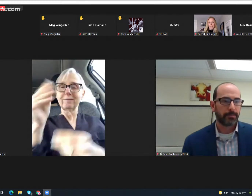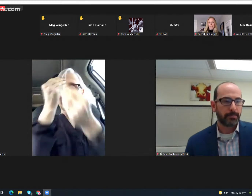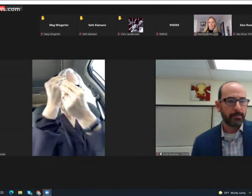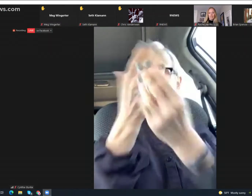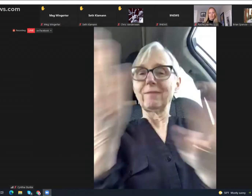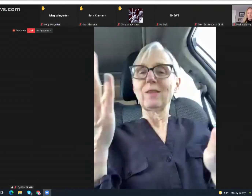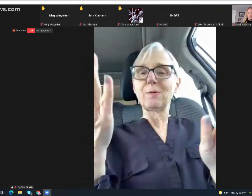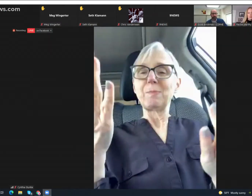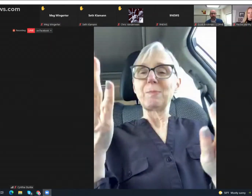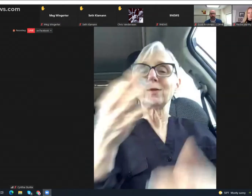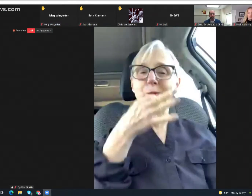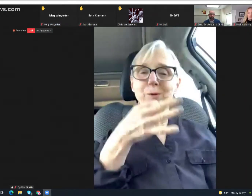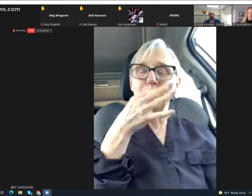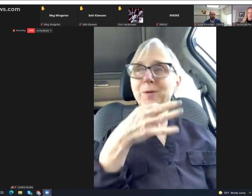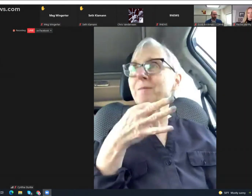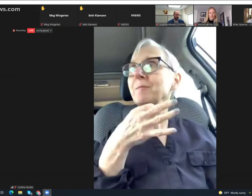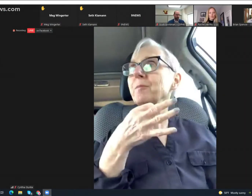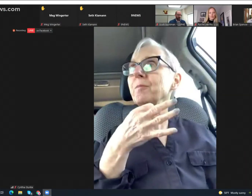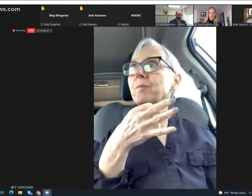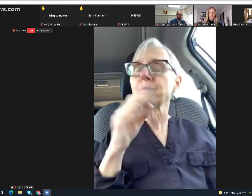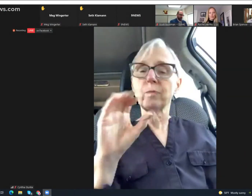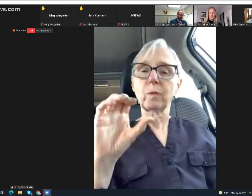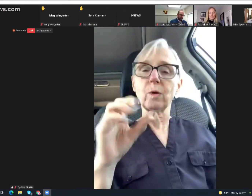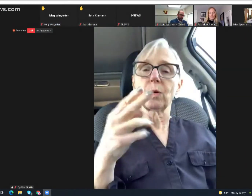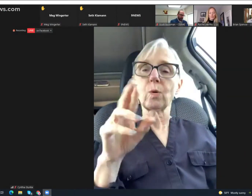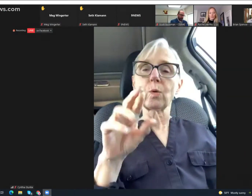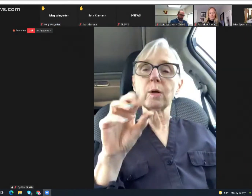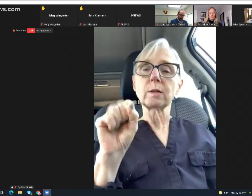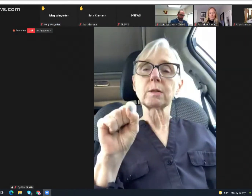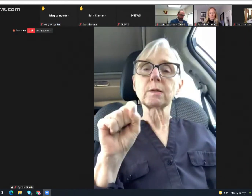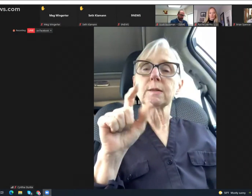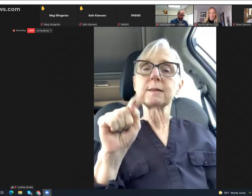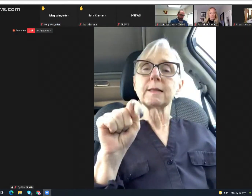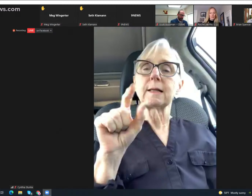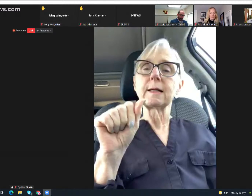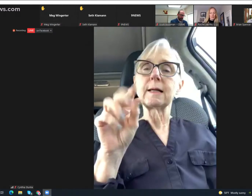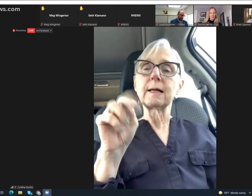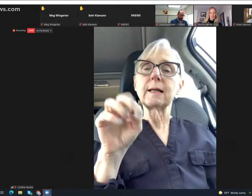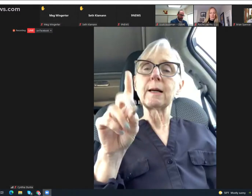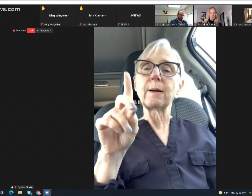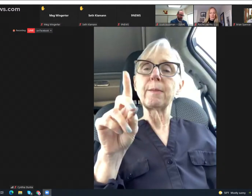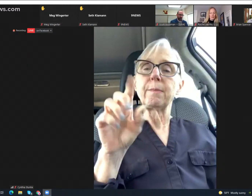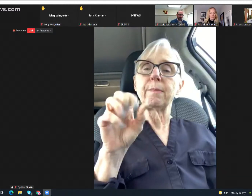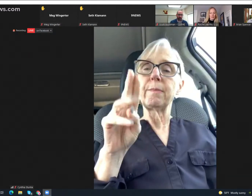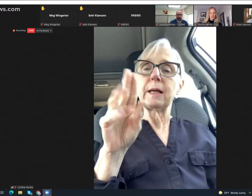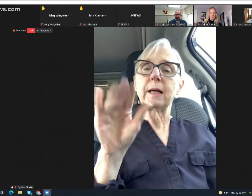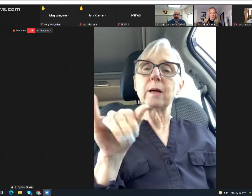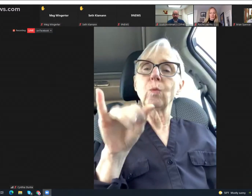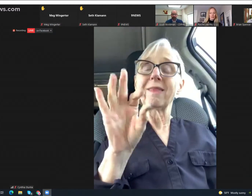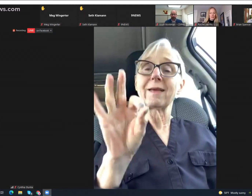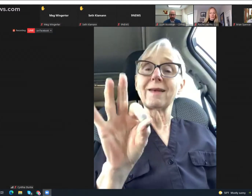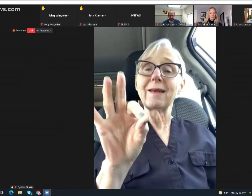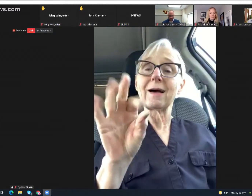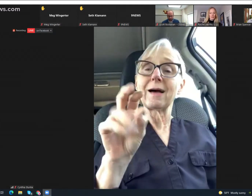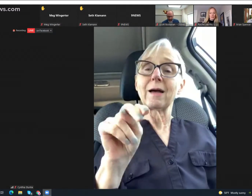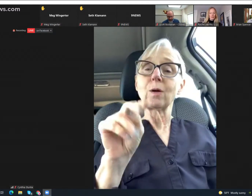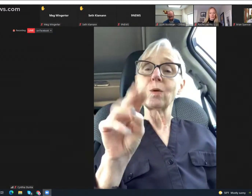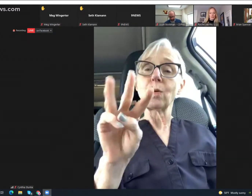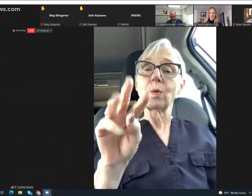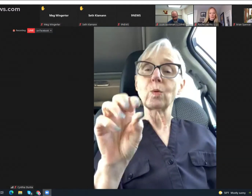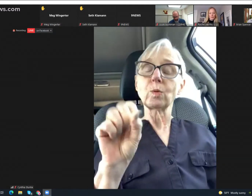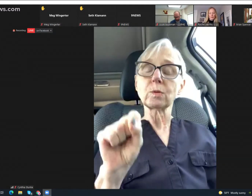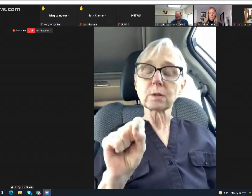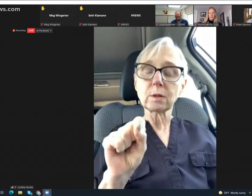All right, let's go to Chris Vanderveen. Chris Vanderveen with 9 News. I'm going to apologize in the front end because I may be asking a question that's already been